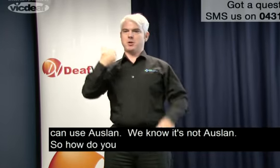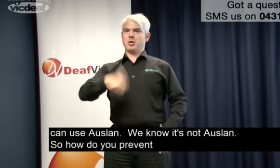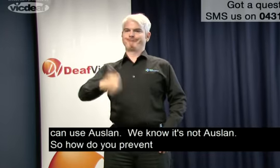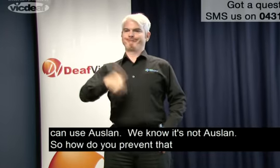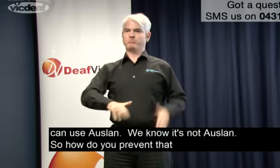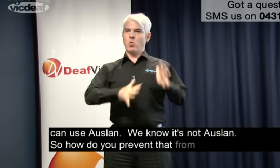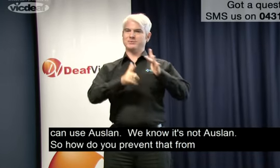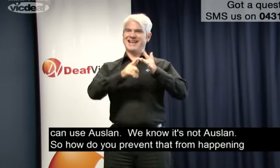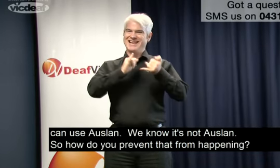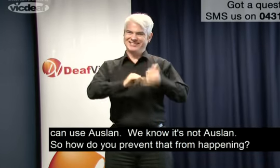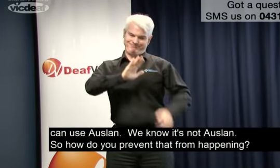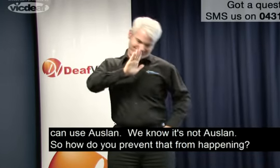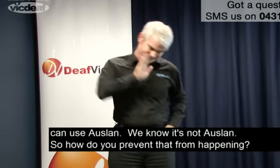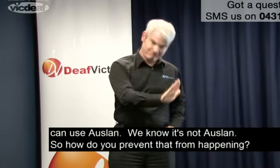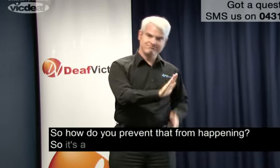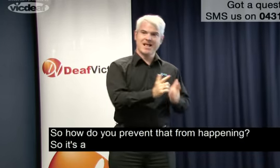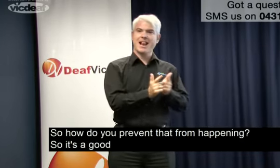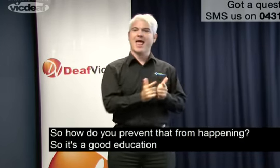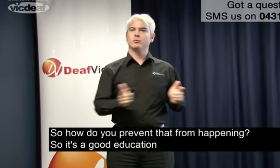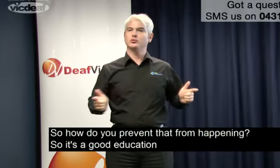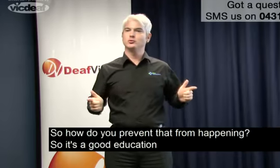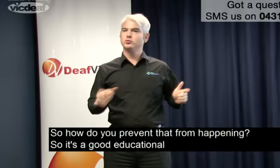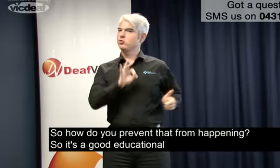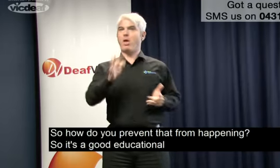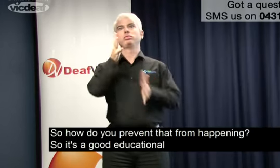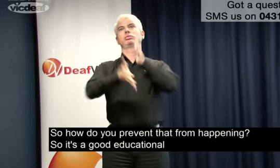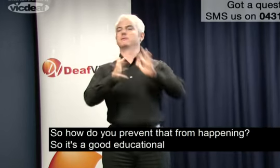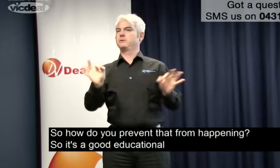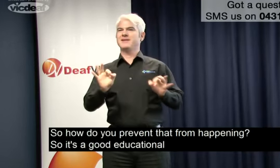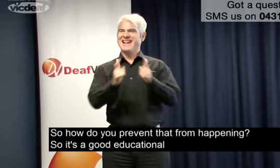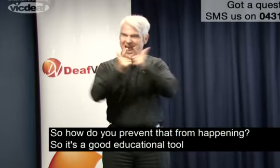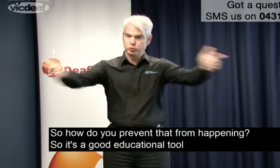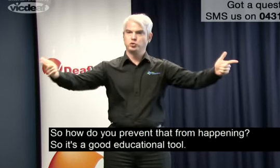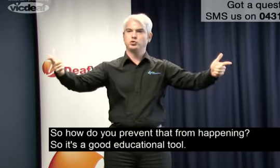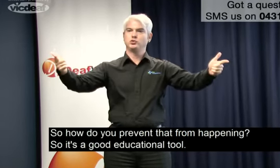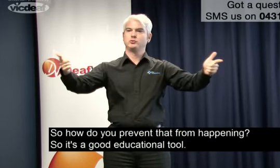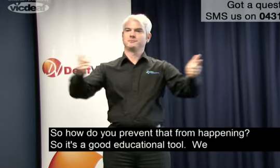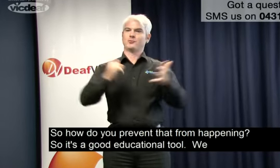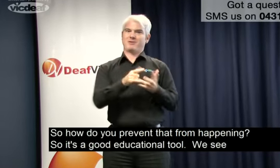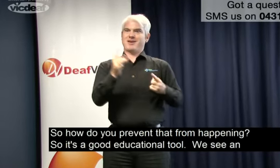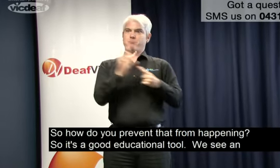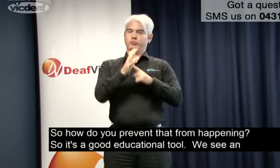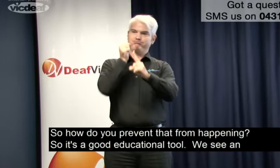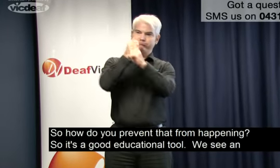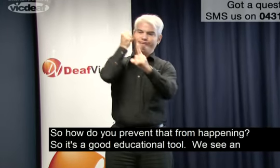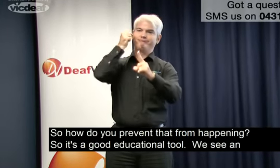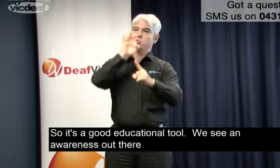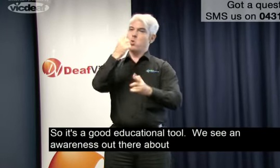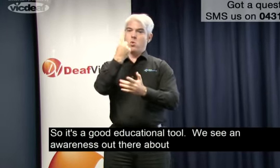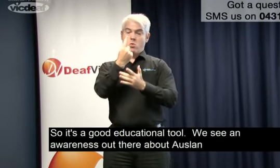as increasing awareness out there about Auslan being preserved and recognised as deaf people's language and not for anybody to